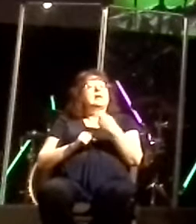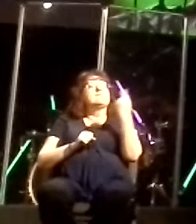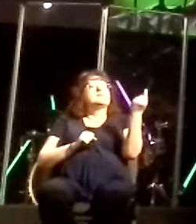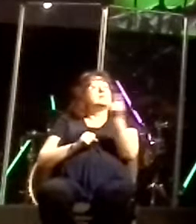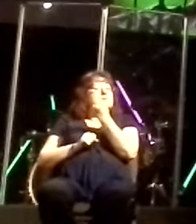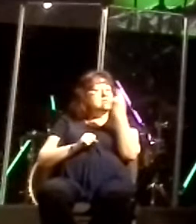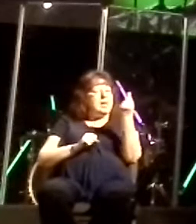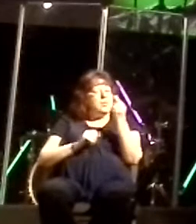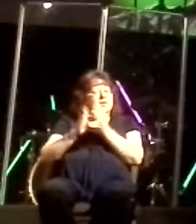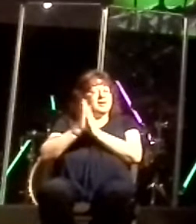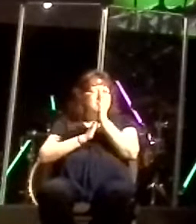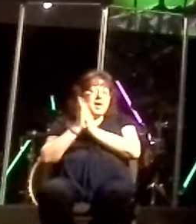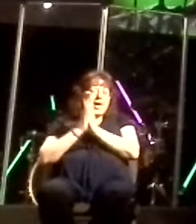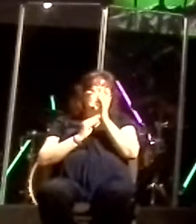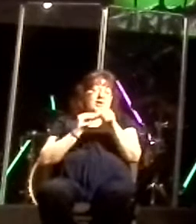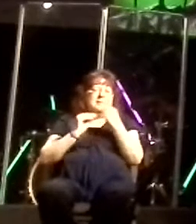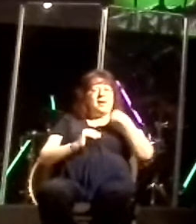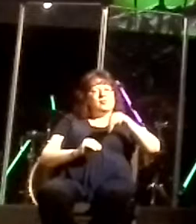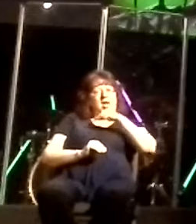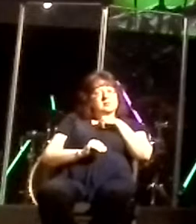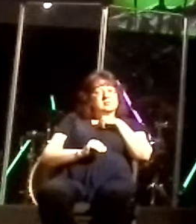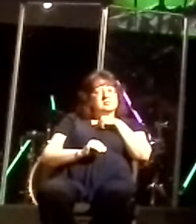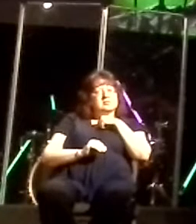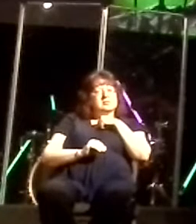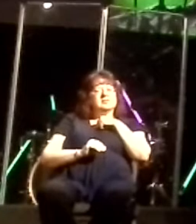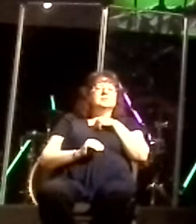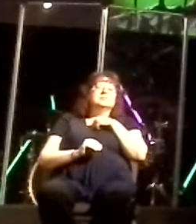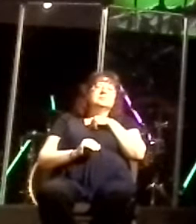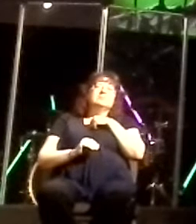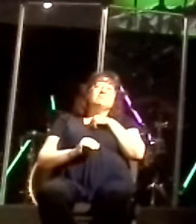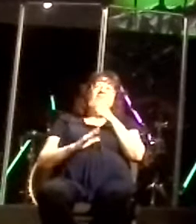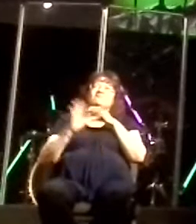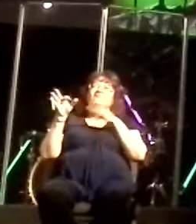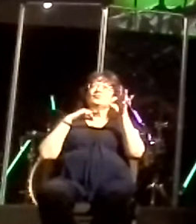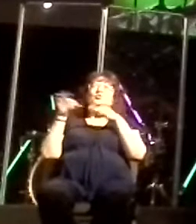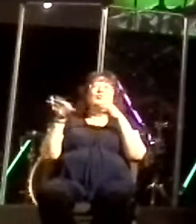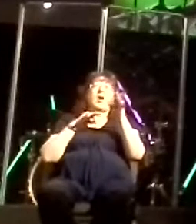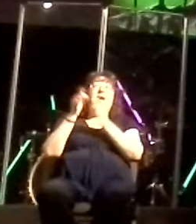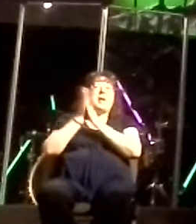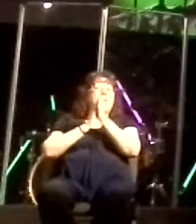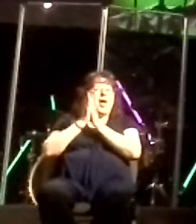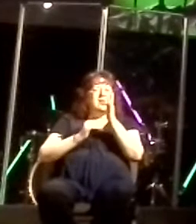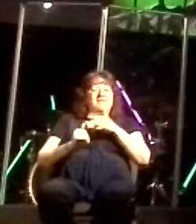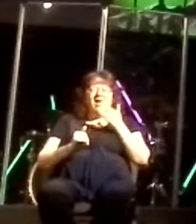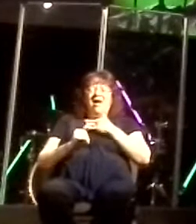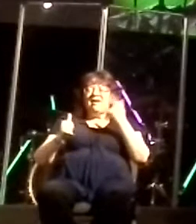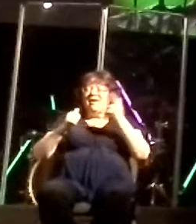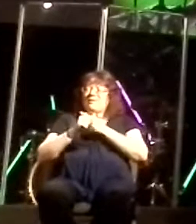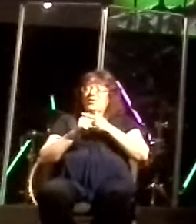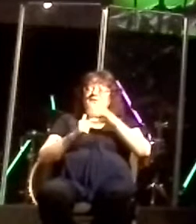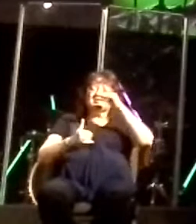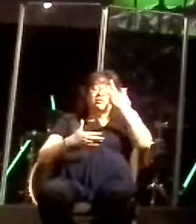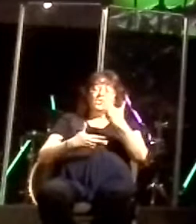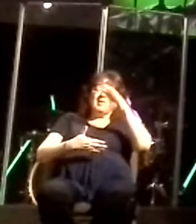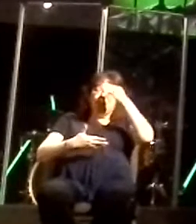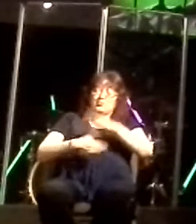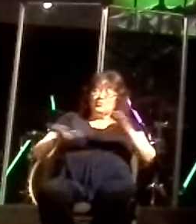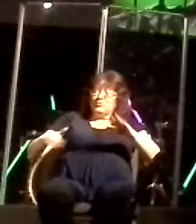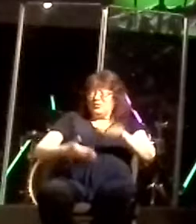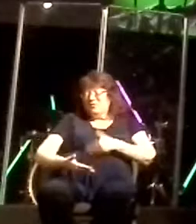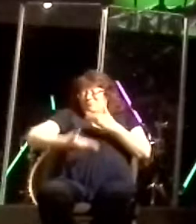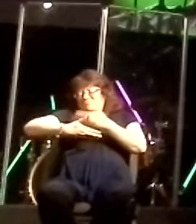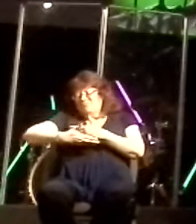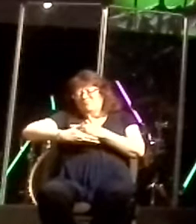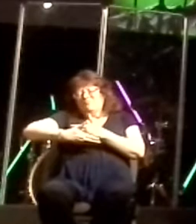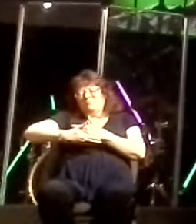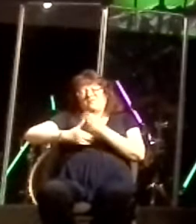someone to be passionate about us. I can't even begin to describe to you the passion I felt when I first held our three children in our